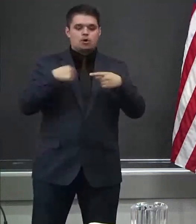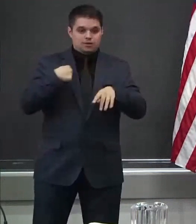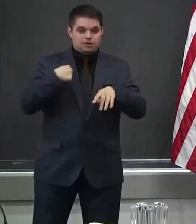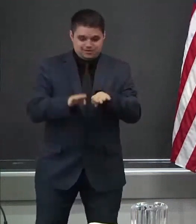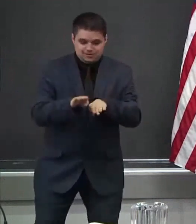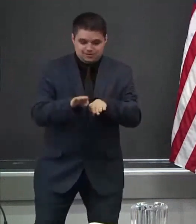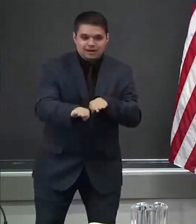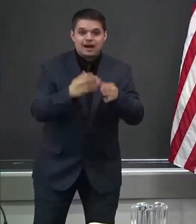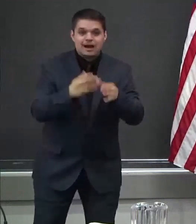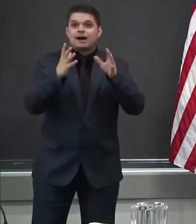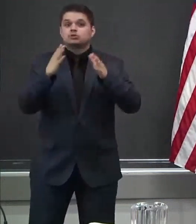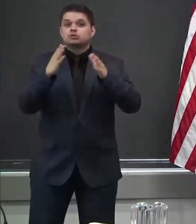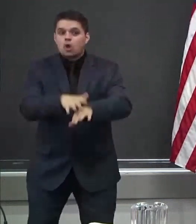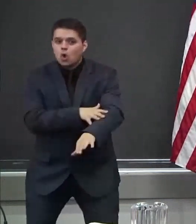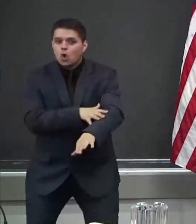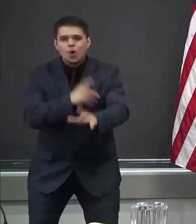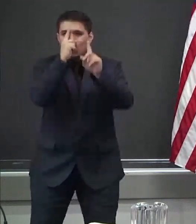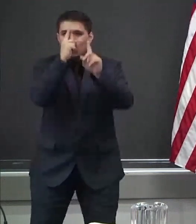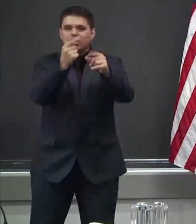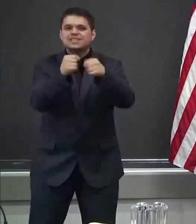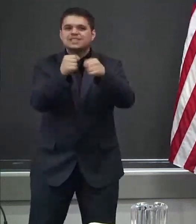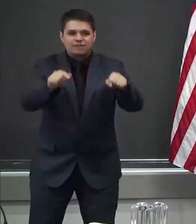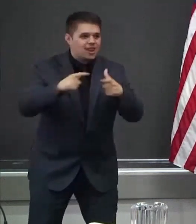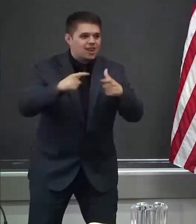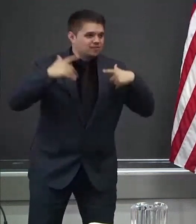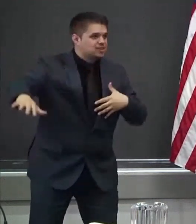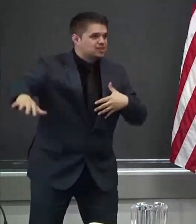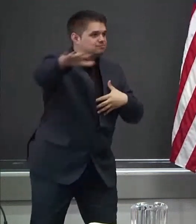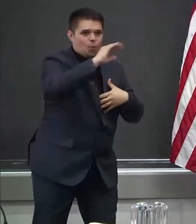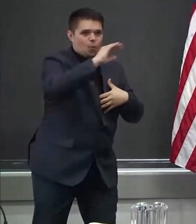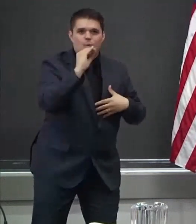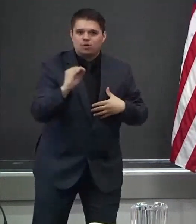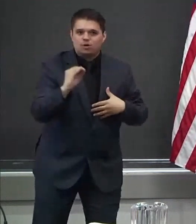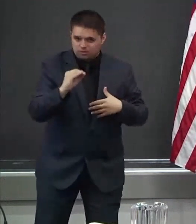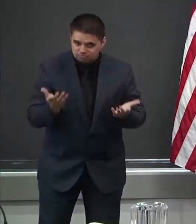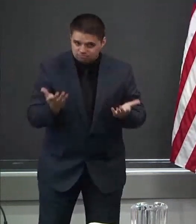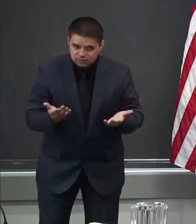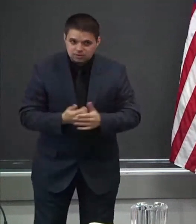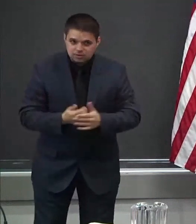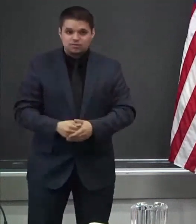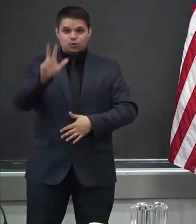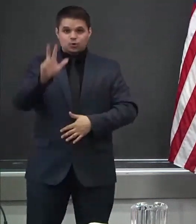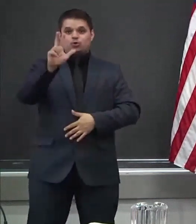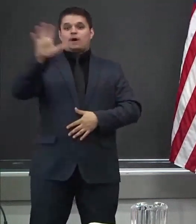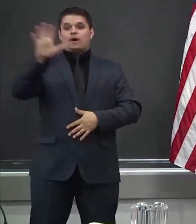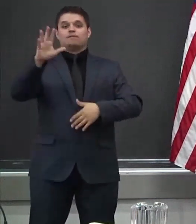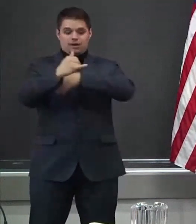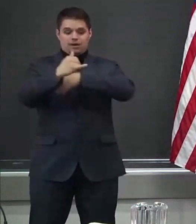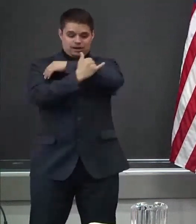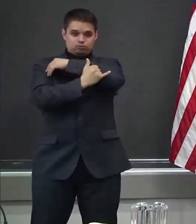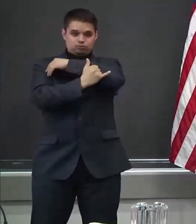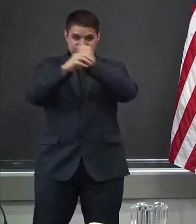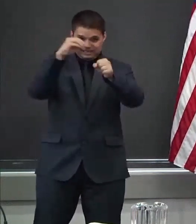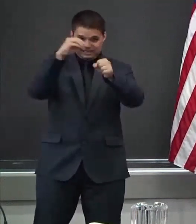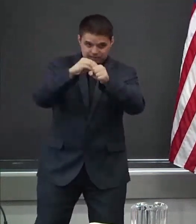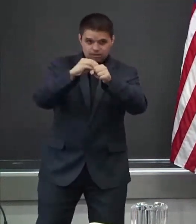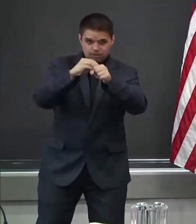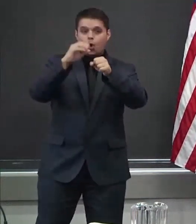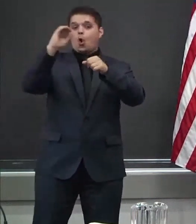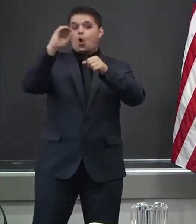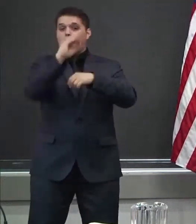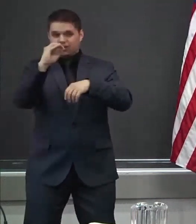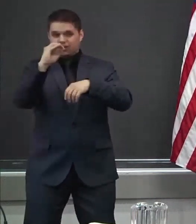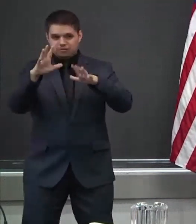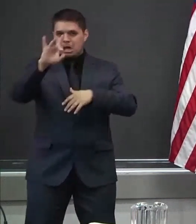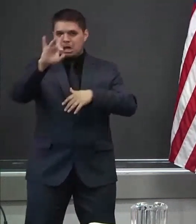entire state of Oregon. Today, 35 counties, home to roughly 80% of the state